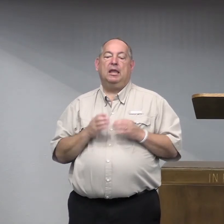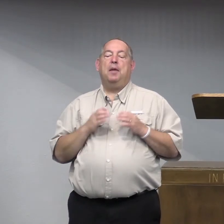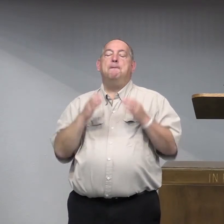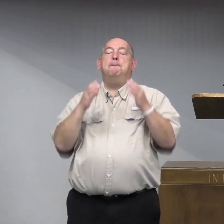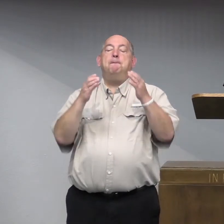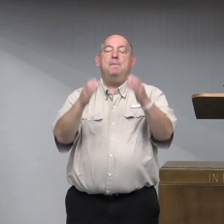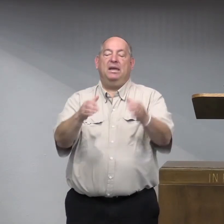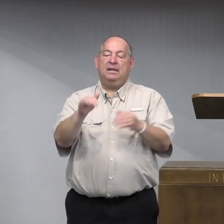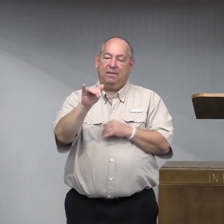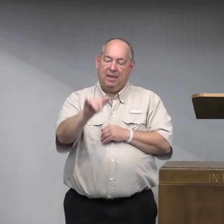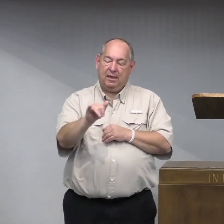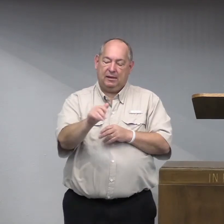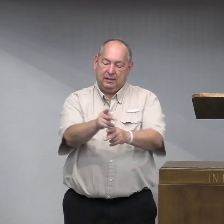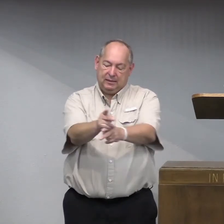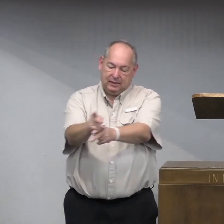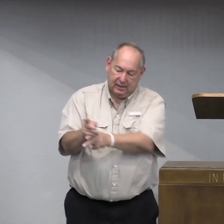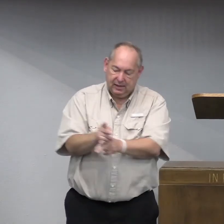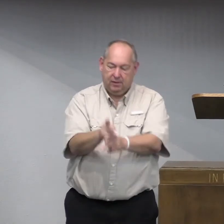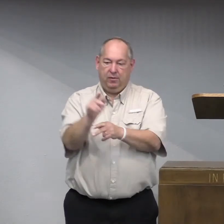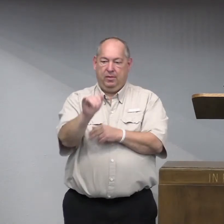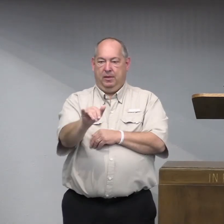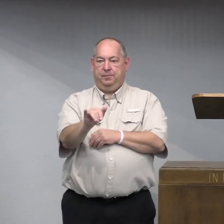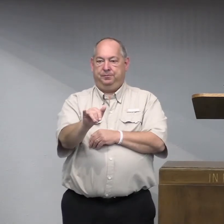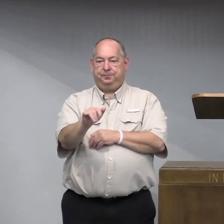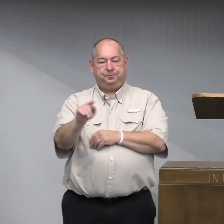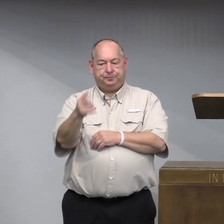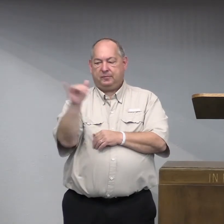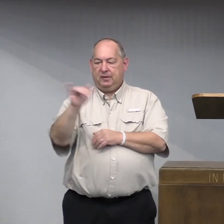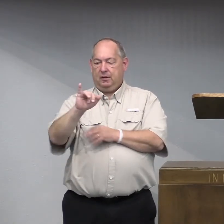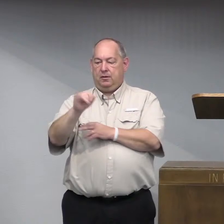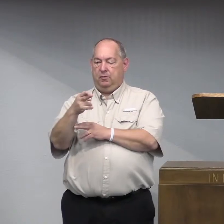it. Tend it, just as